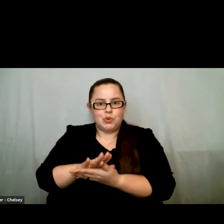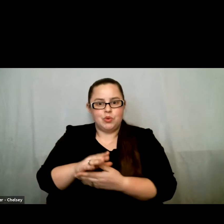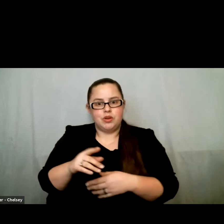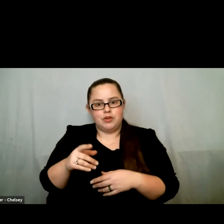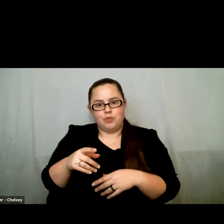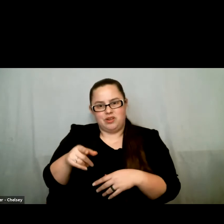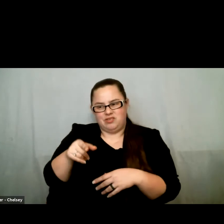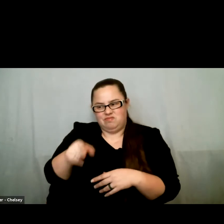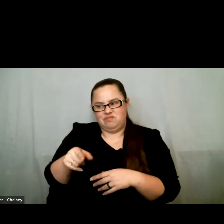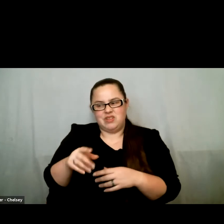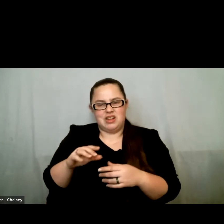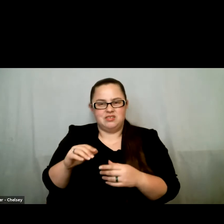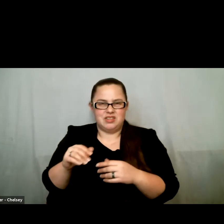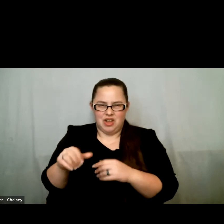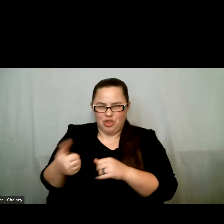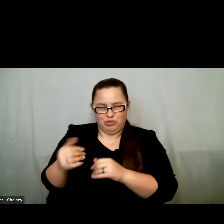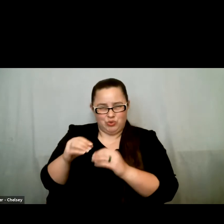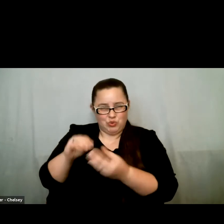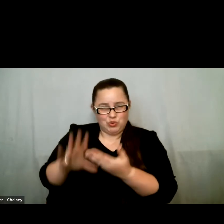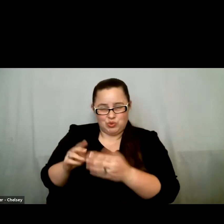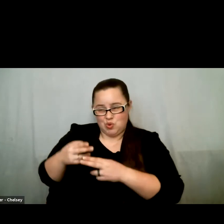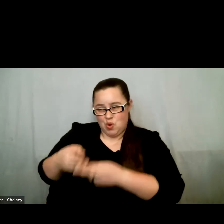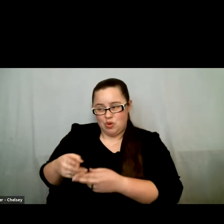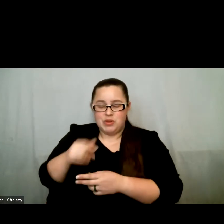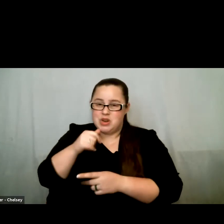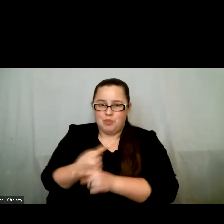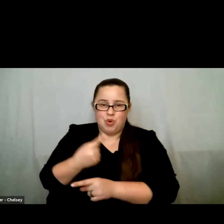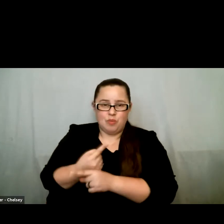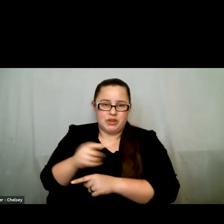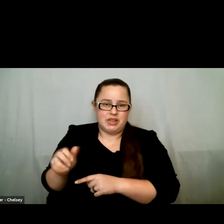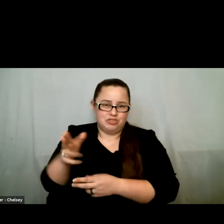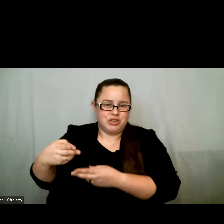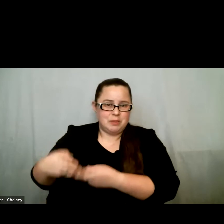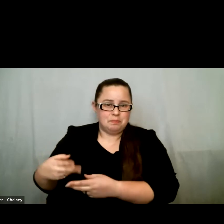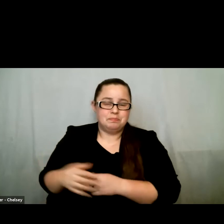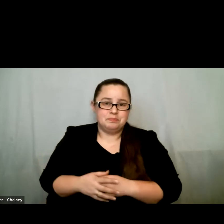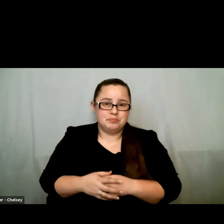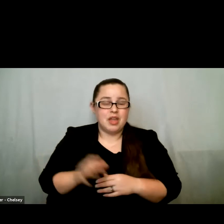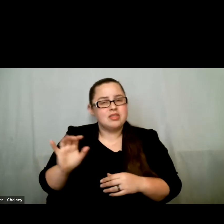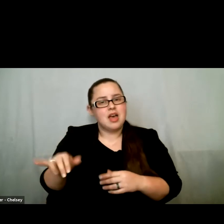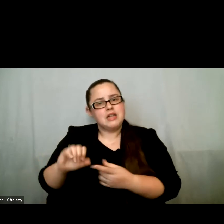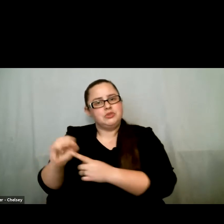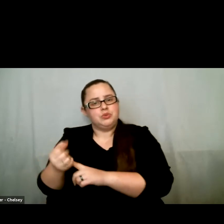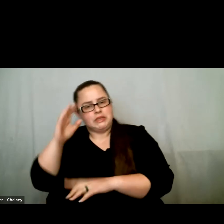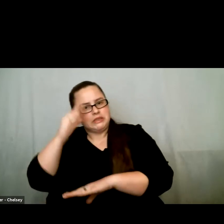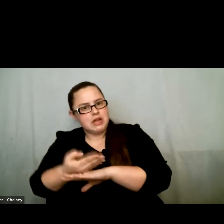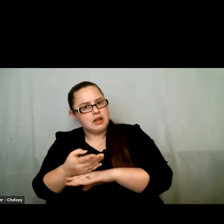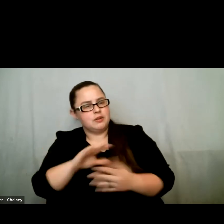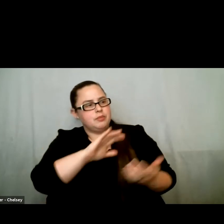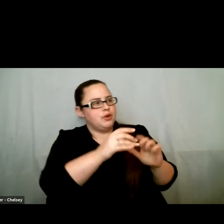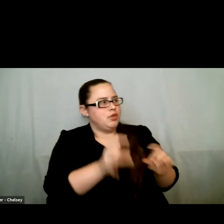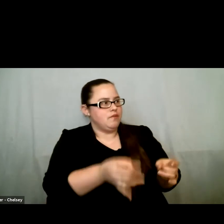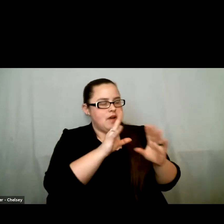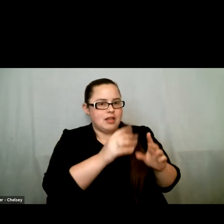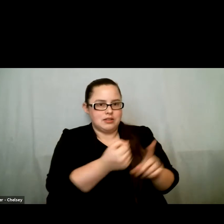called him an inappropriate Asian name. The incident with my son, when compared to the violent attacks against Asians across our nation, is